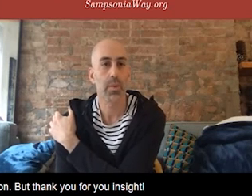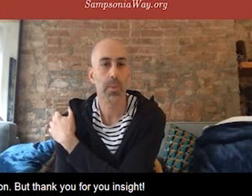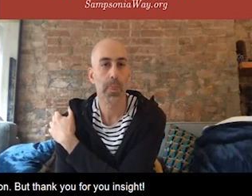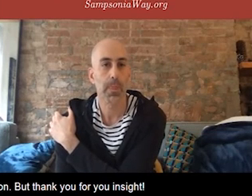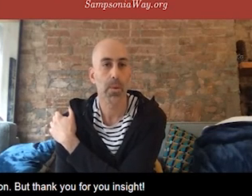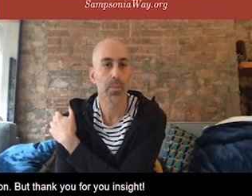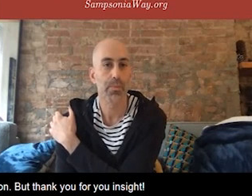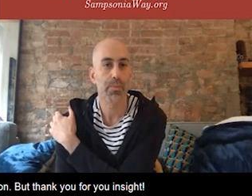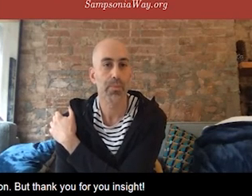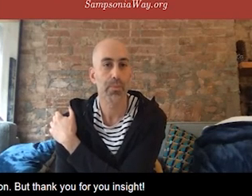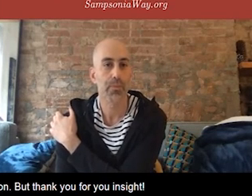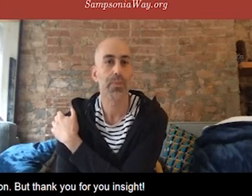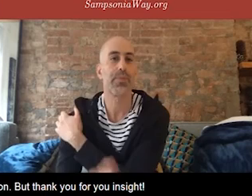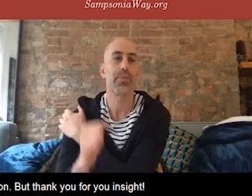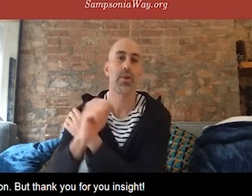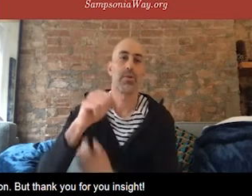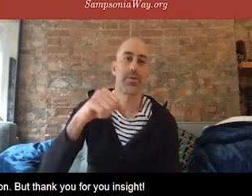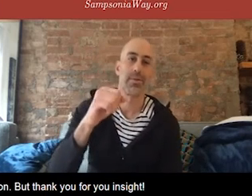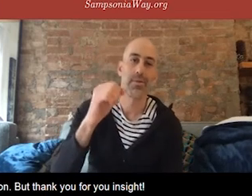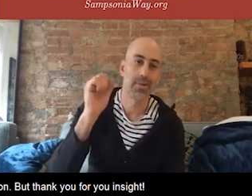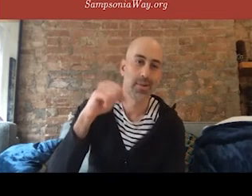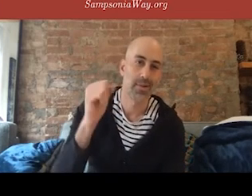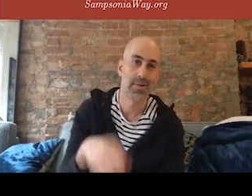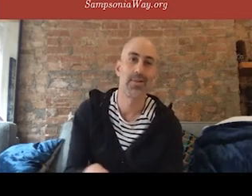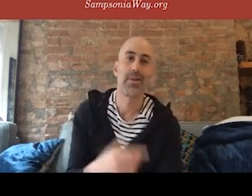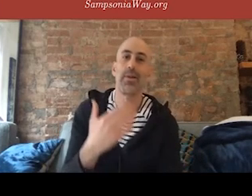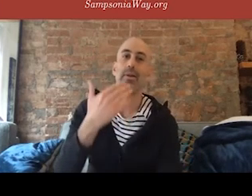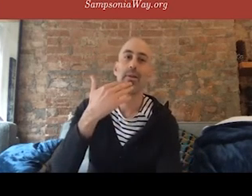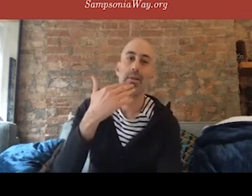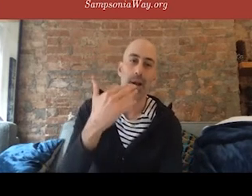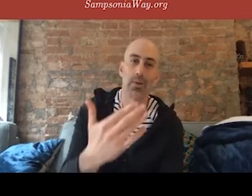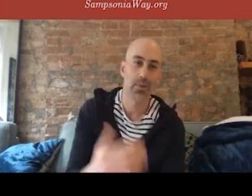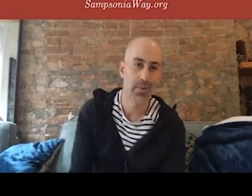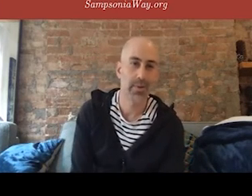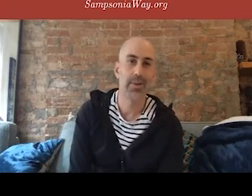with everything going on. But thank you for your insight.